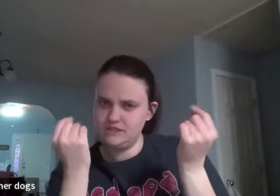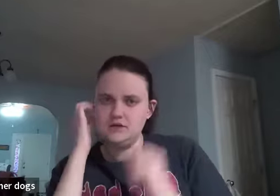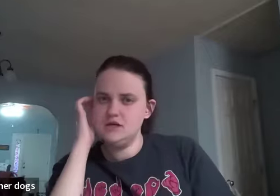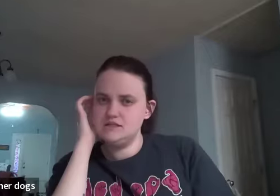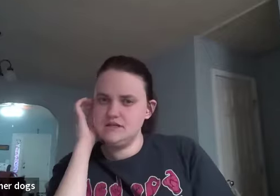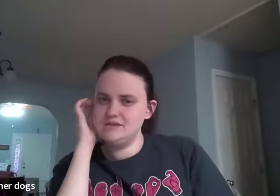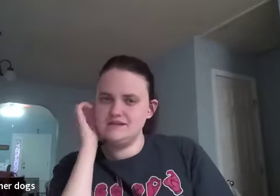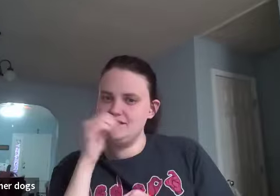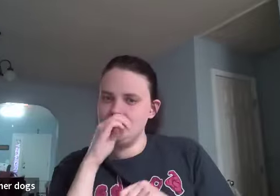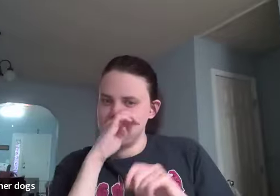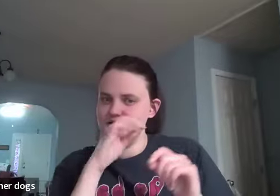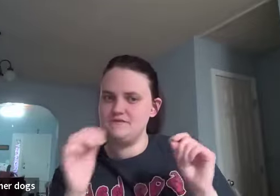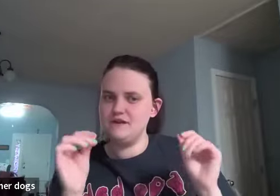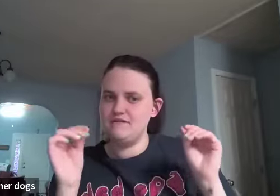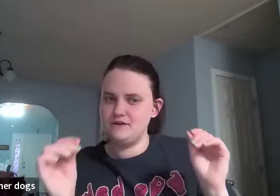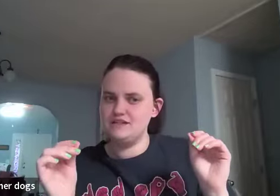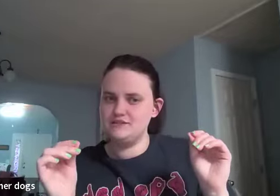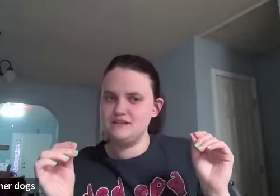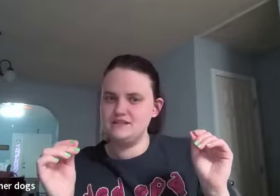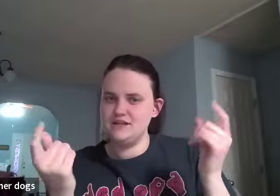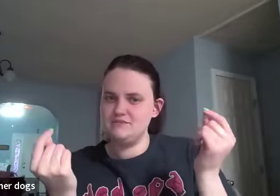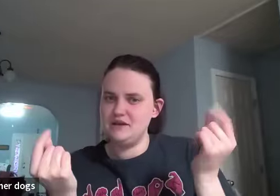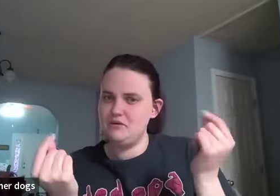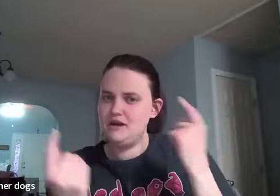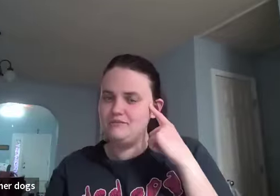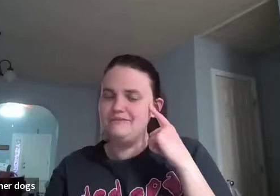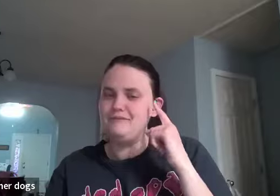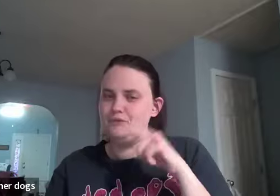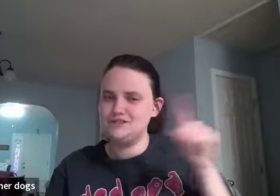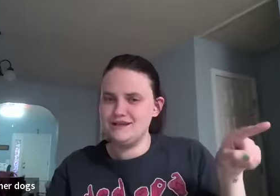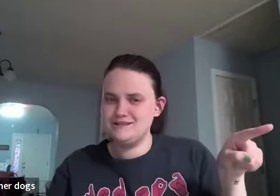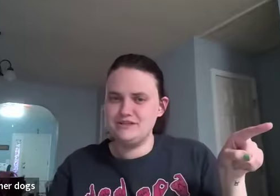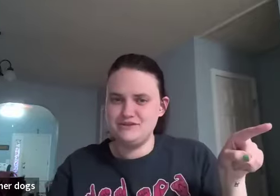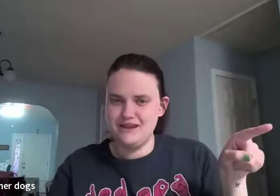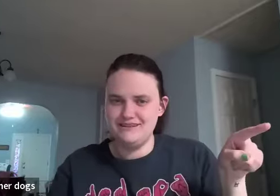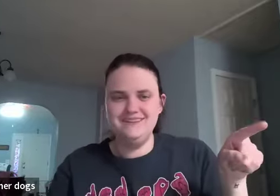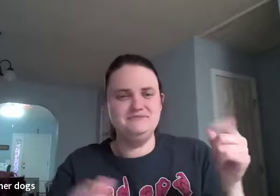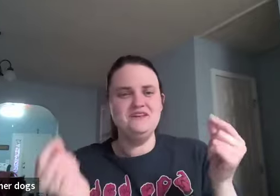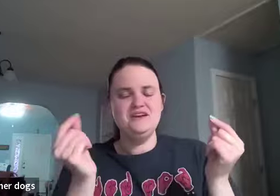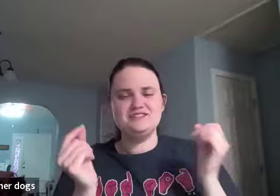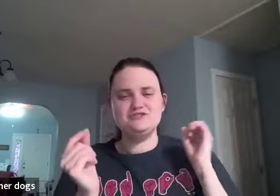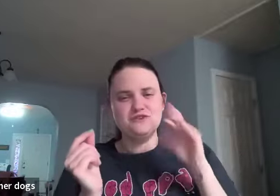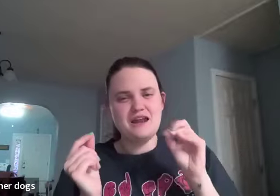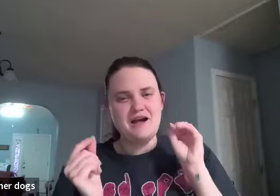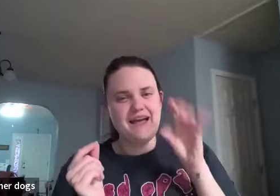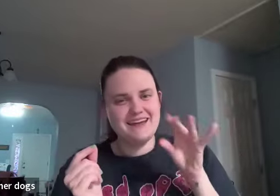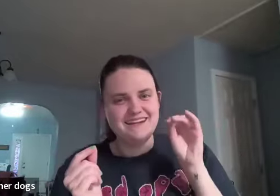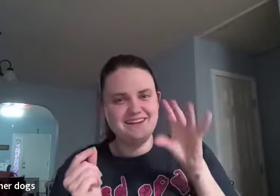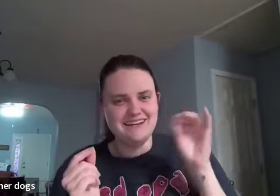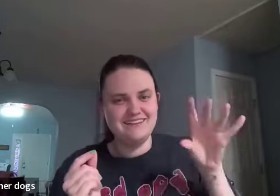do. Sometimes I feel like I forget certain signs because I'm like, okay, which class did we do that in? Because there's a few that I'll add in here